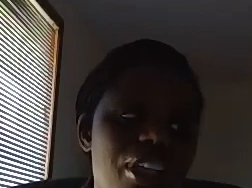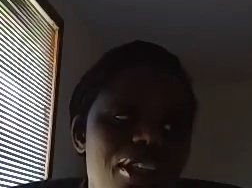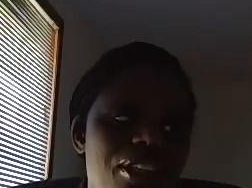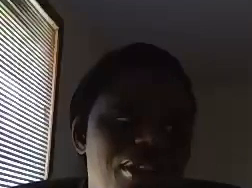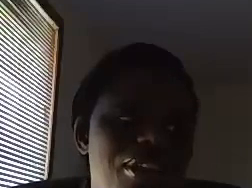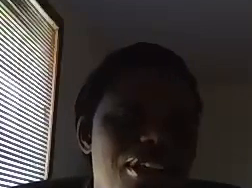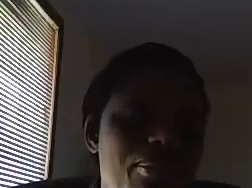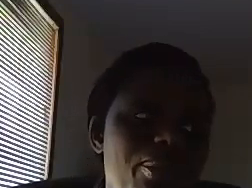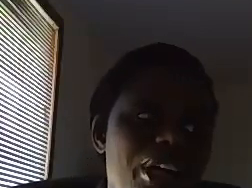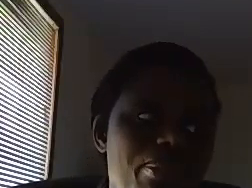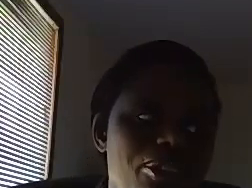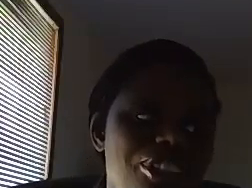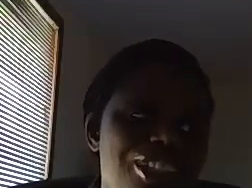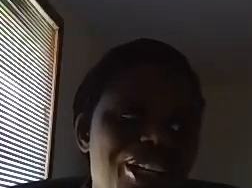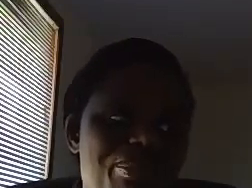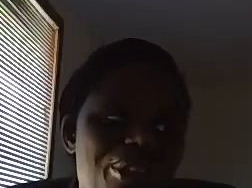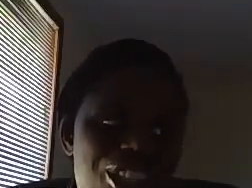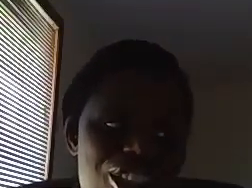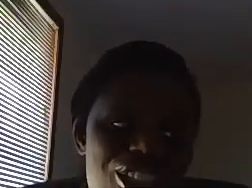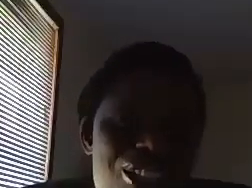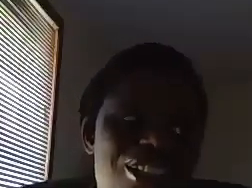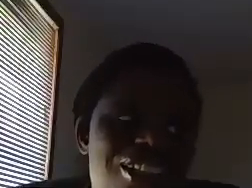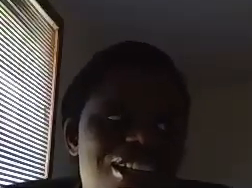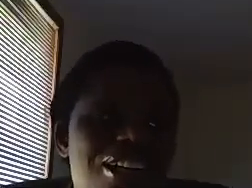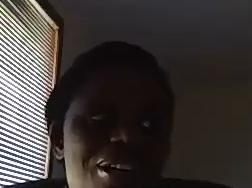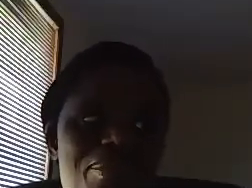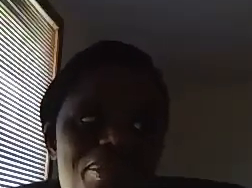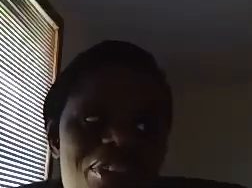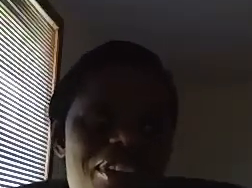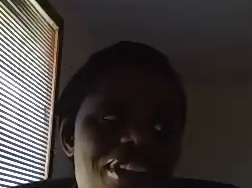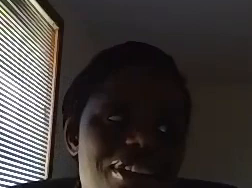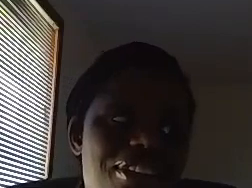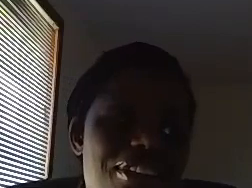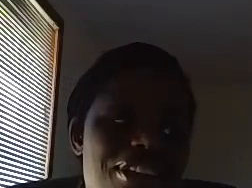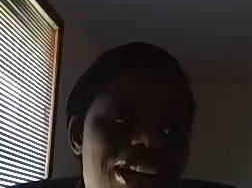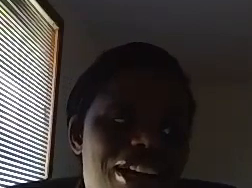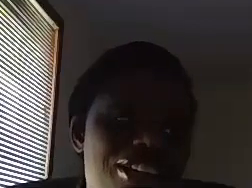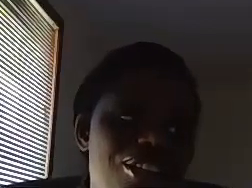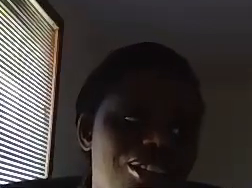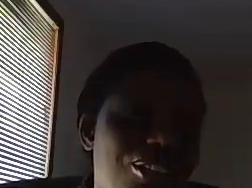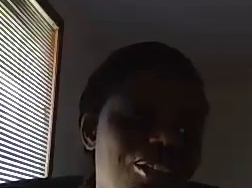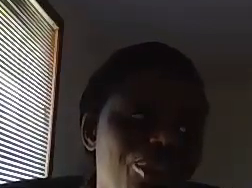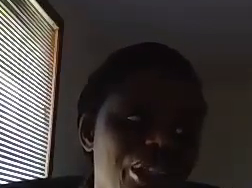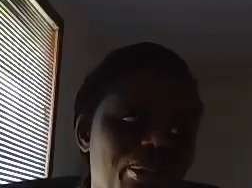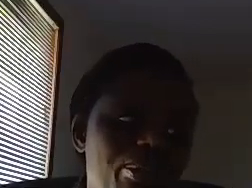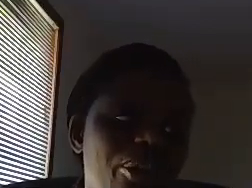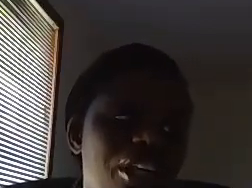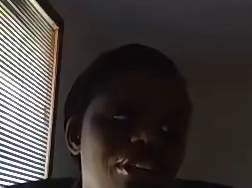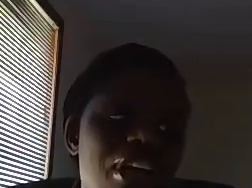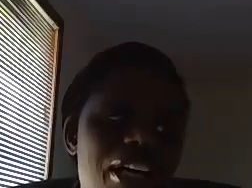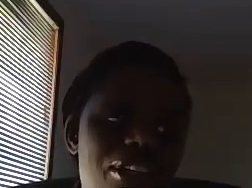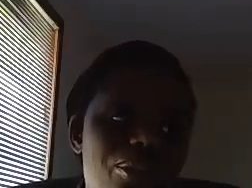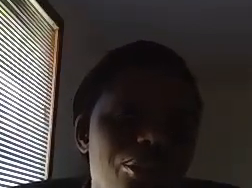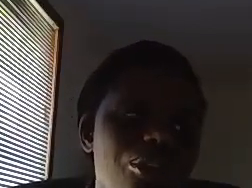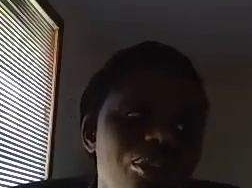materials, like blind person like me. Um, I read